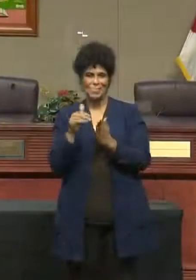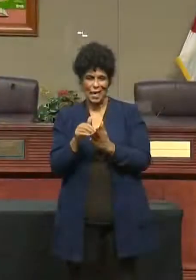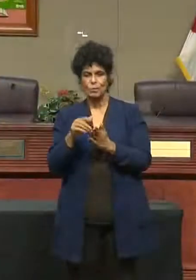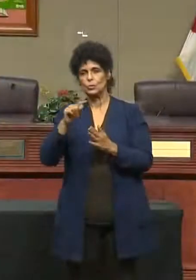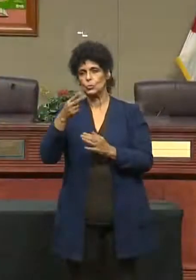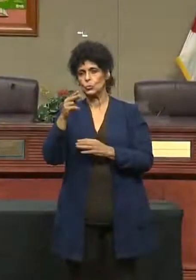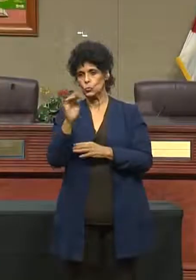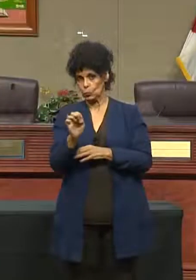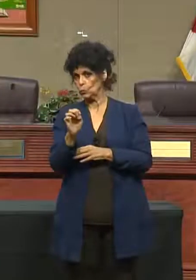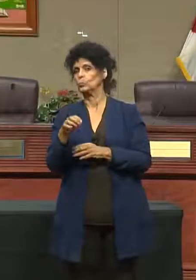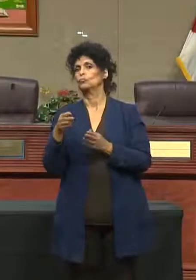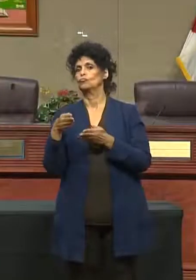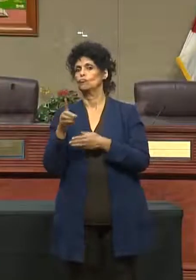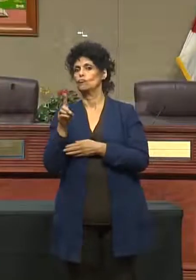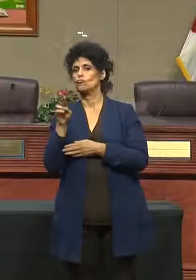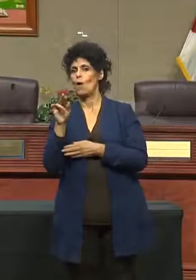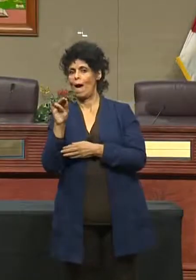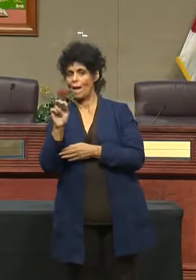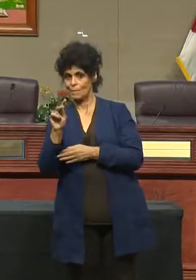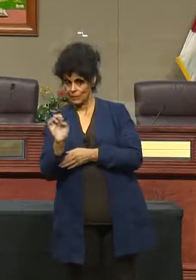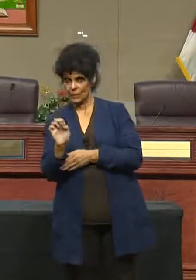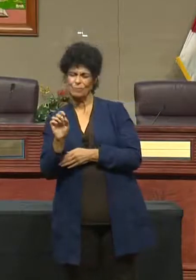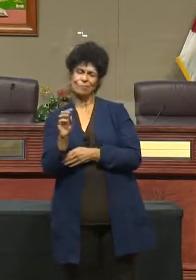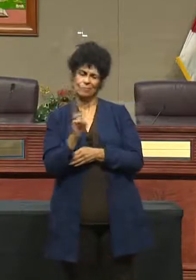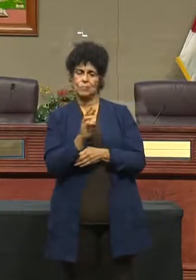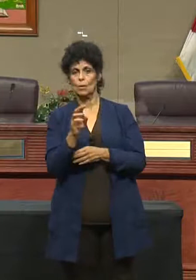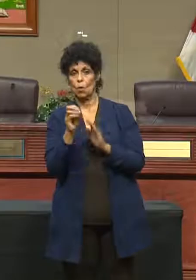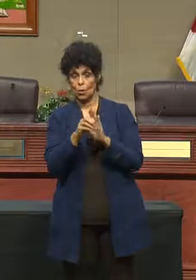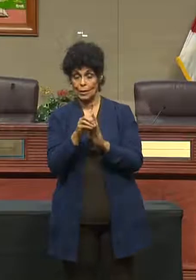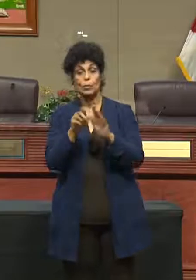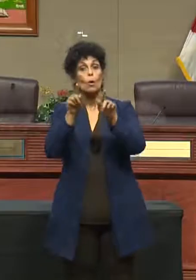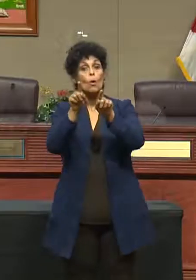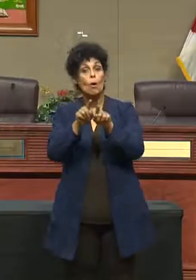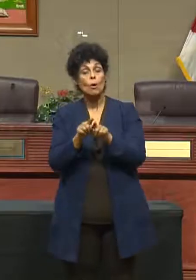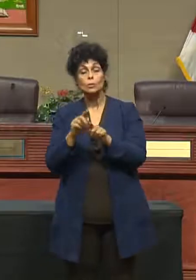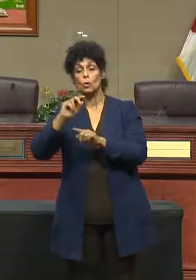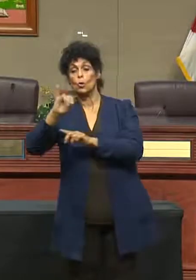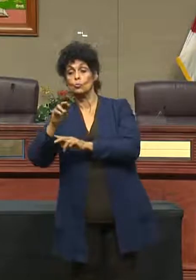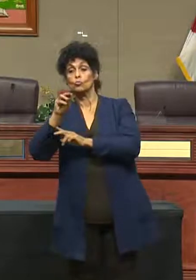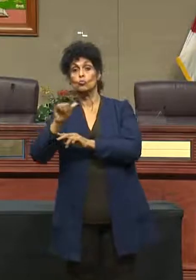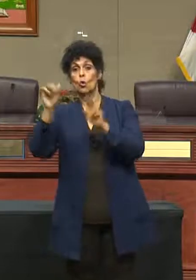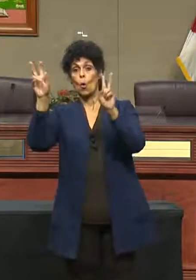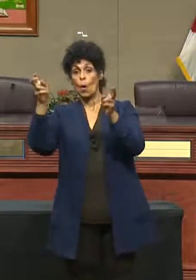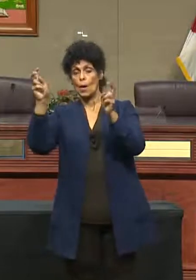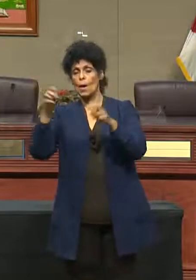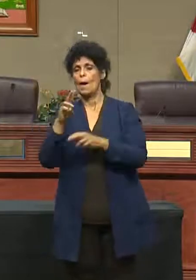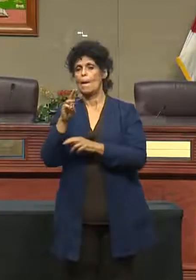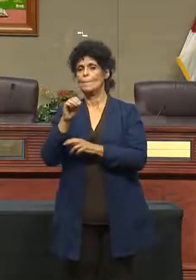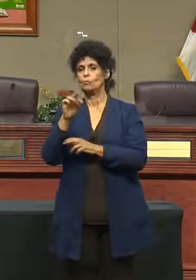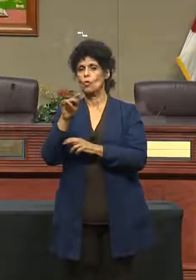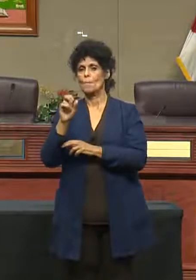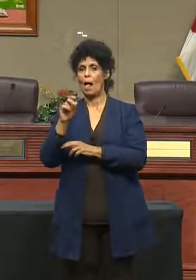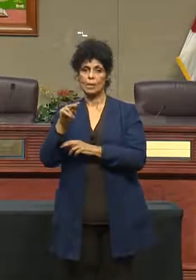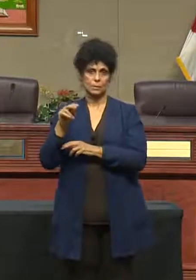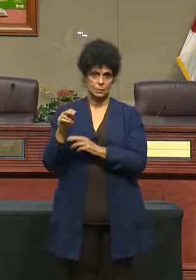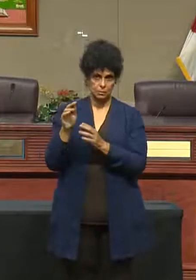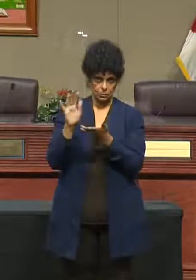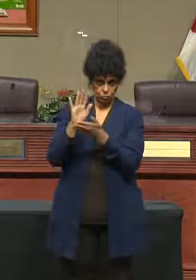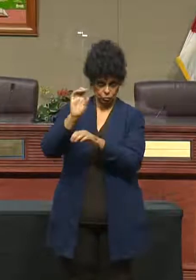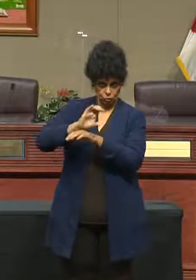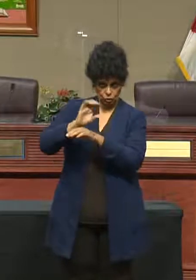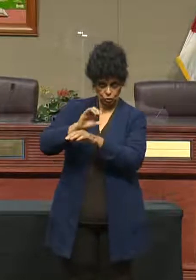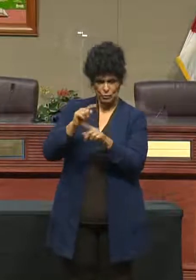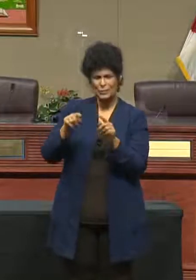in West Orlando, and also at the Joy Metropolitan Church at 2351 South Fern